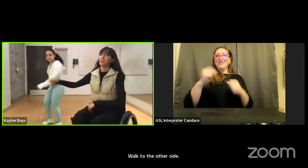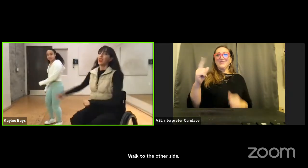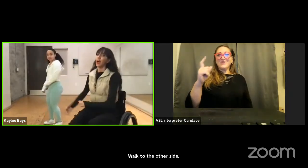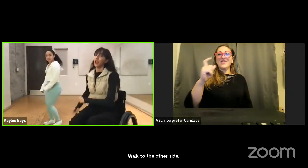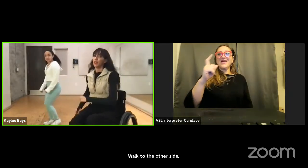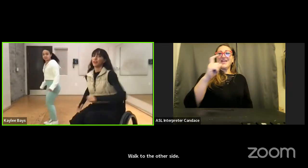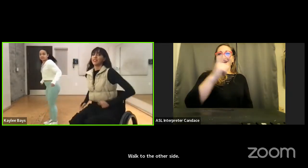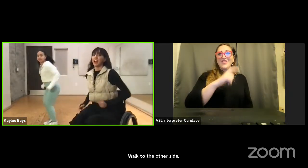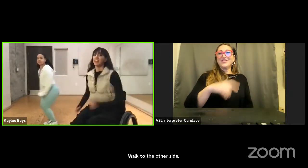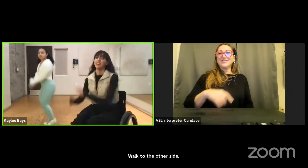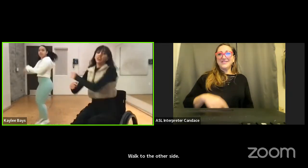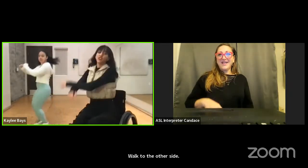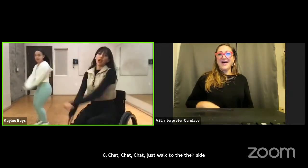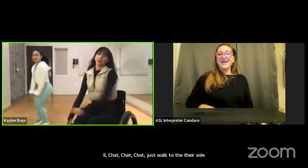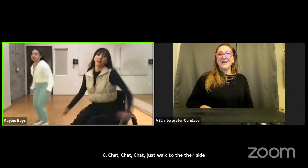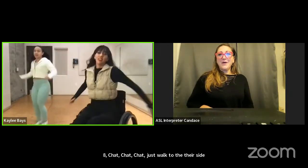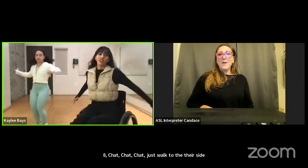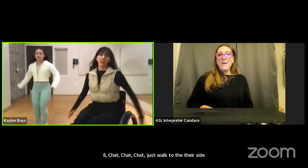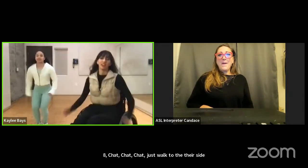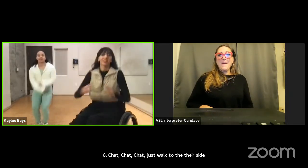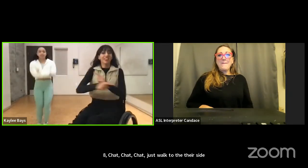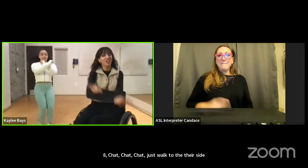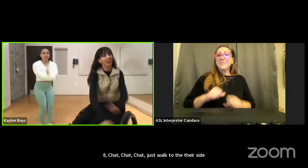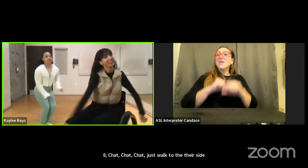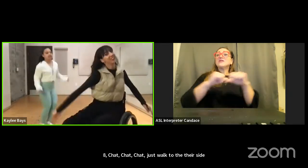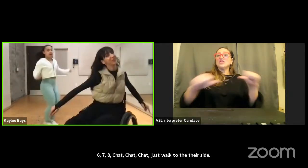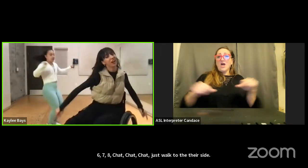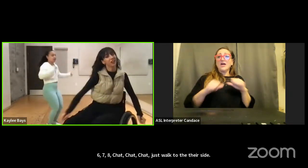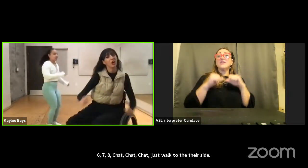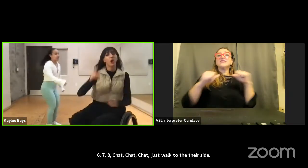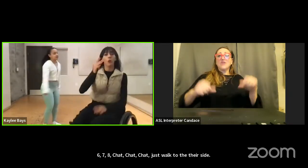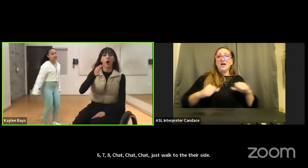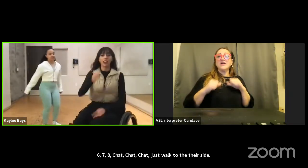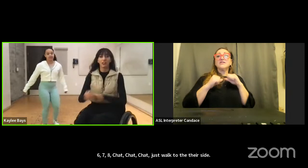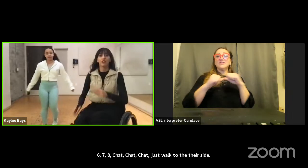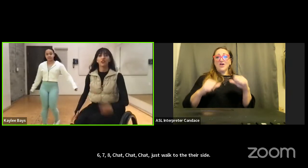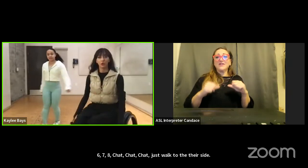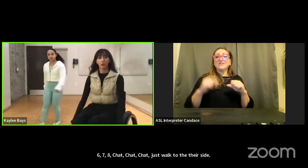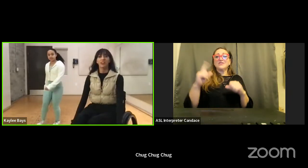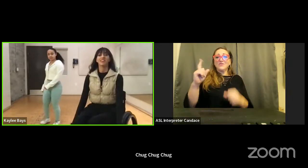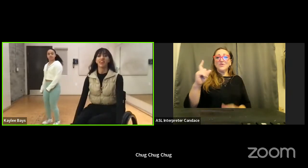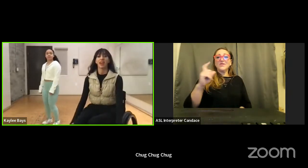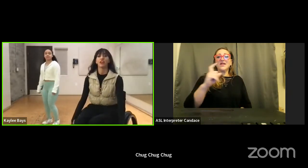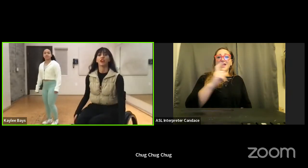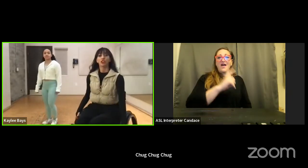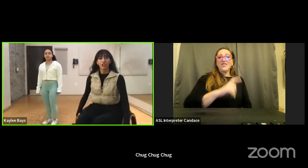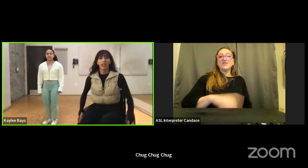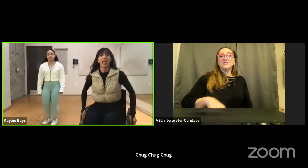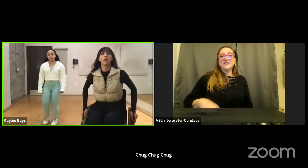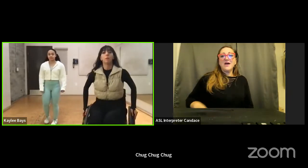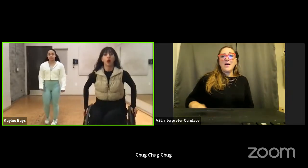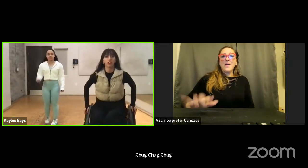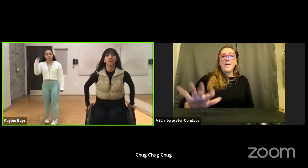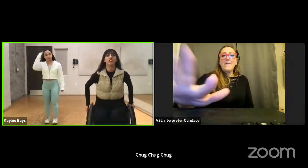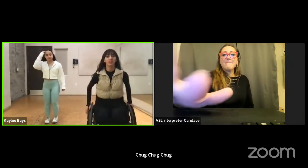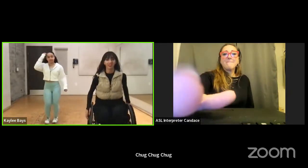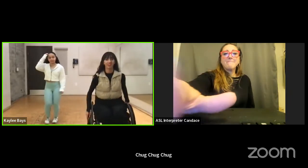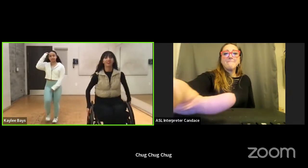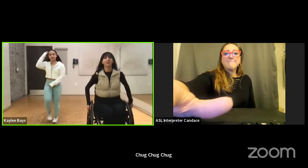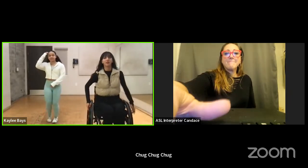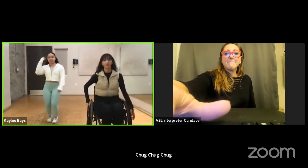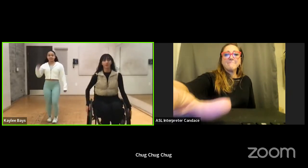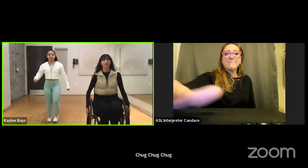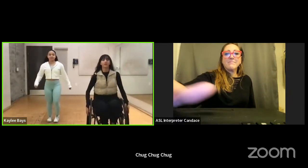to the other side. Chug, chug, chug, chug, walk to center foot and march.